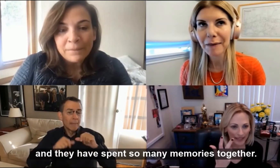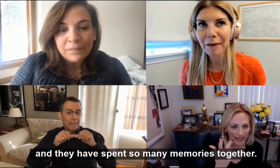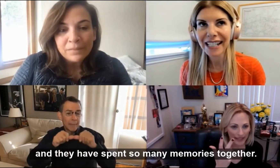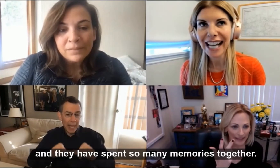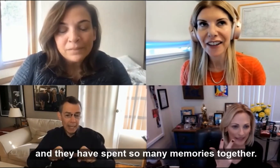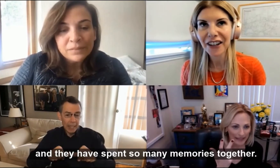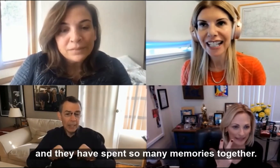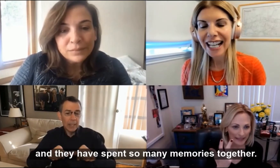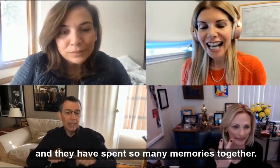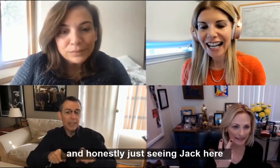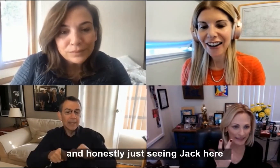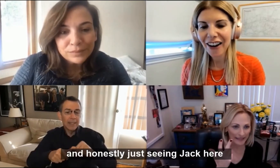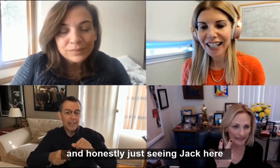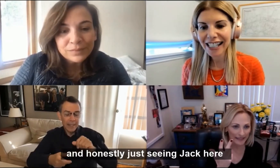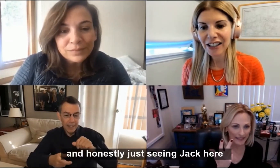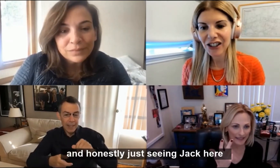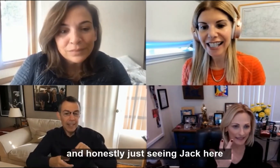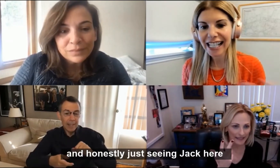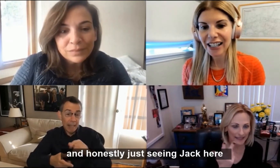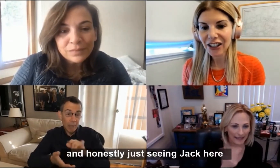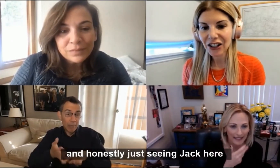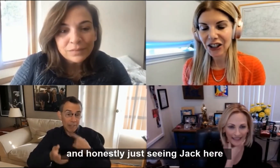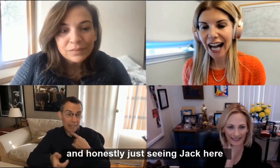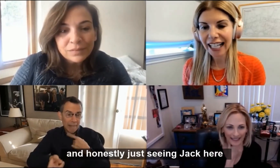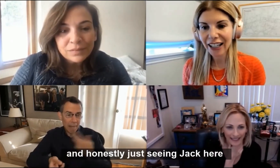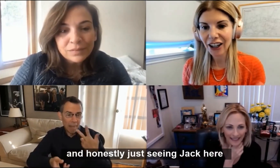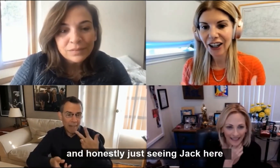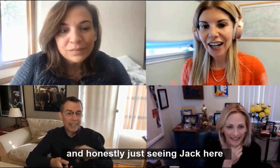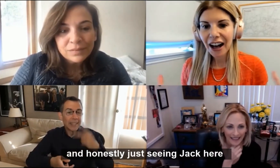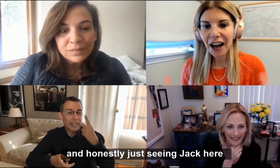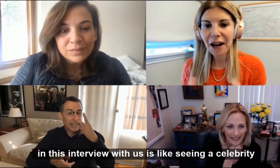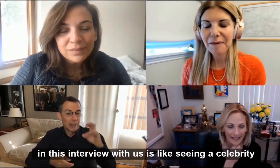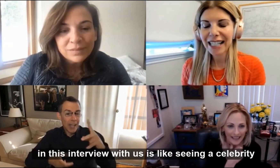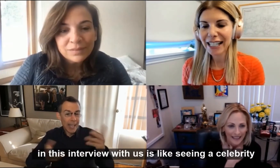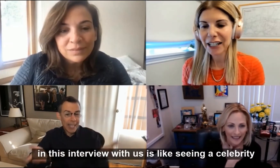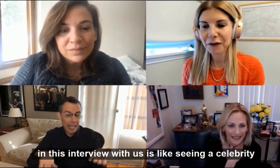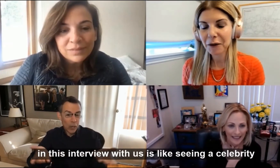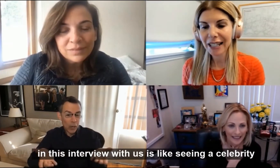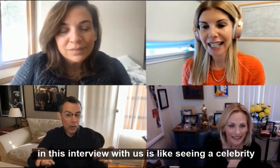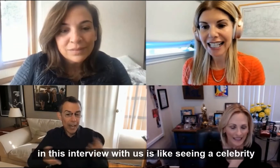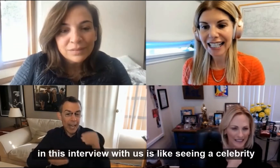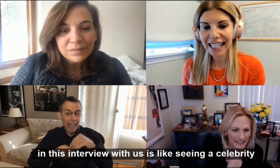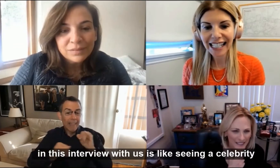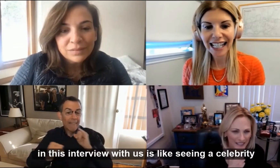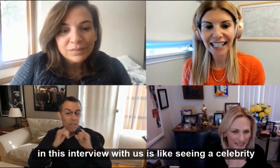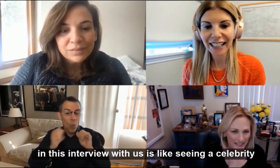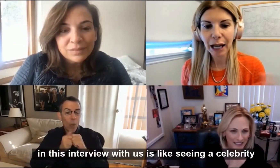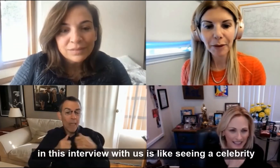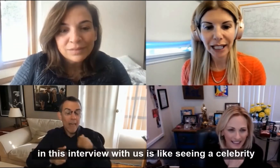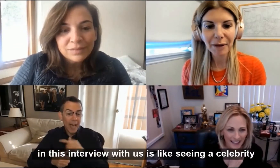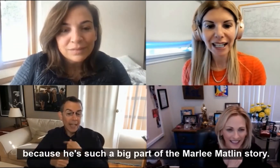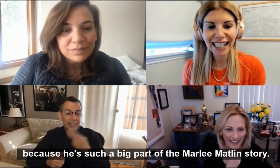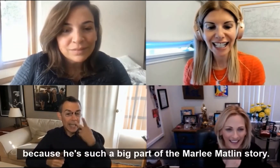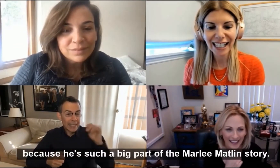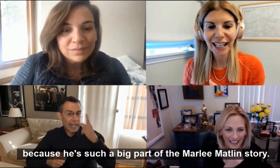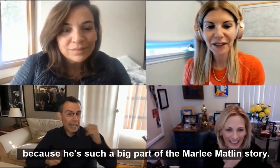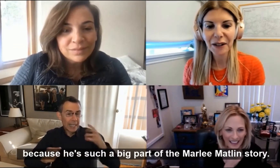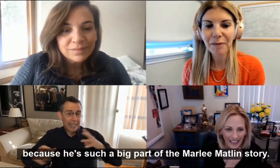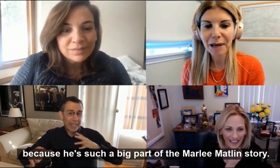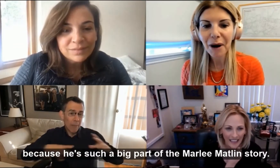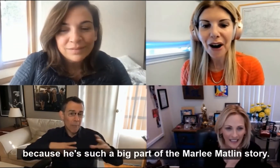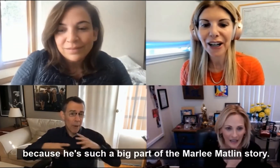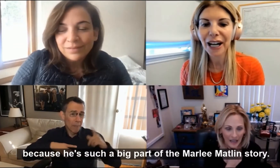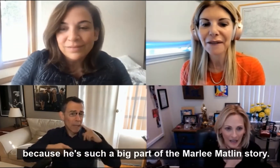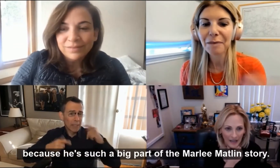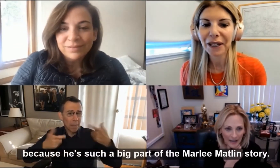many memories together. And honestly, just seeing Jack here in this interview with us is like seeing a celebrity, because he's such a